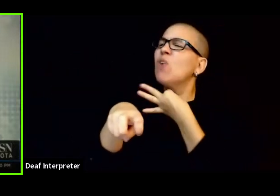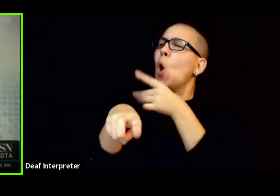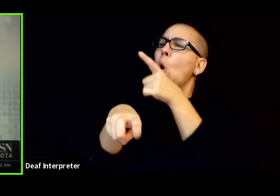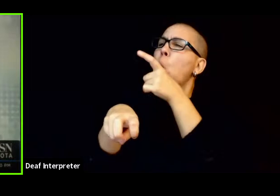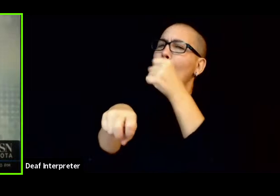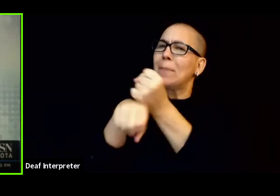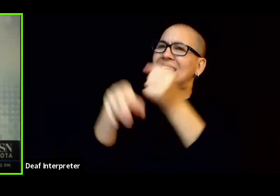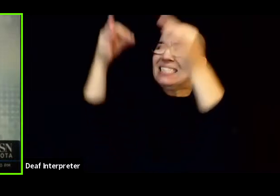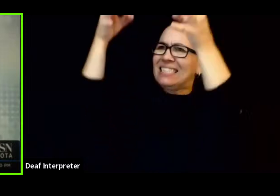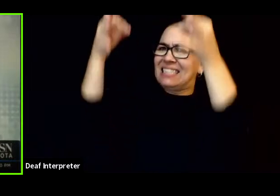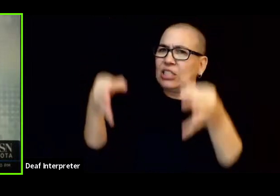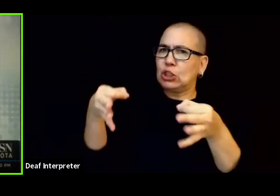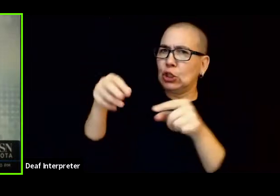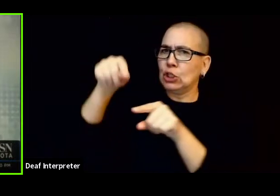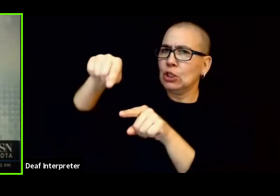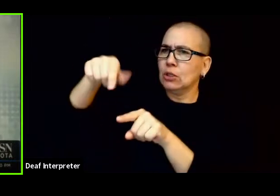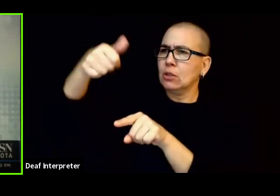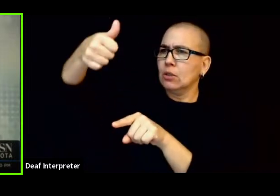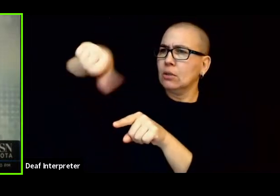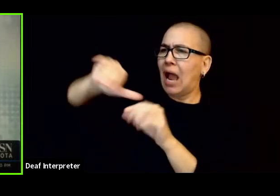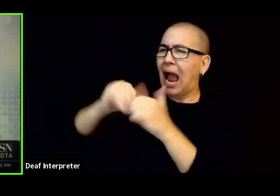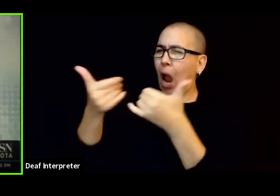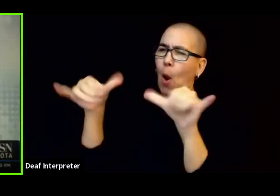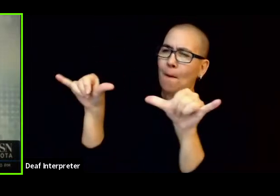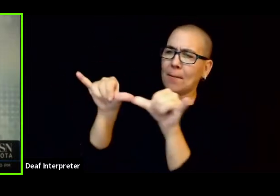person really needs the bed?